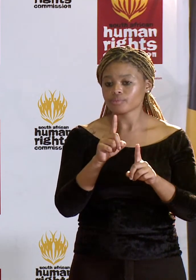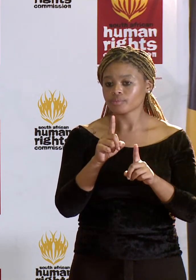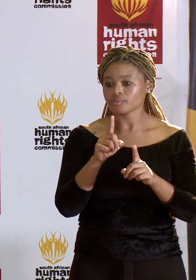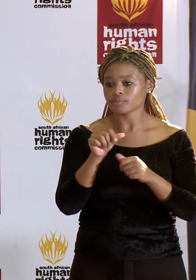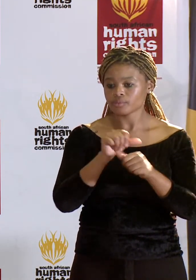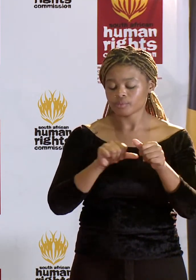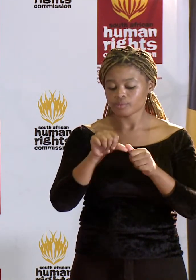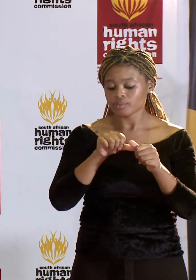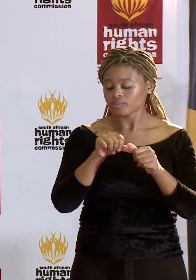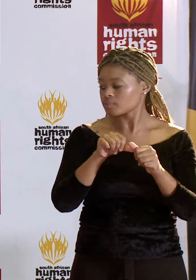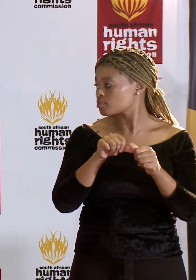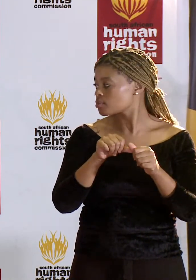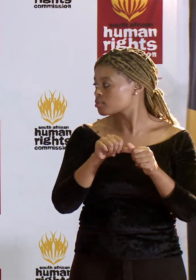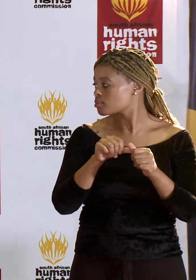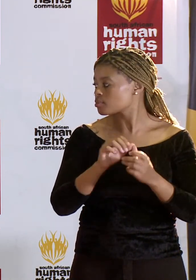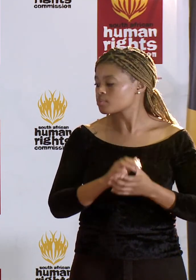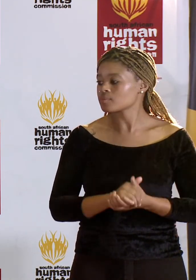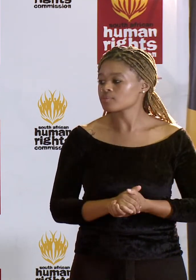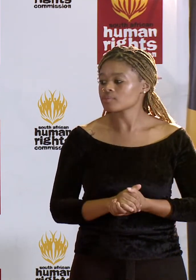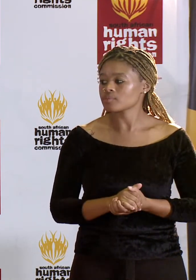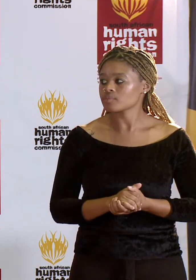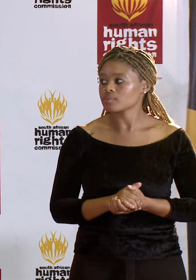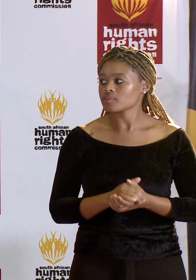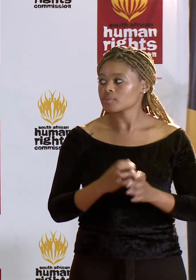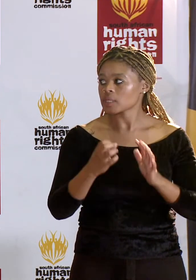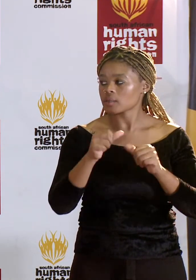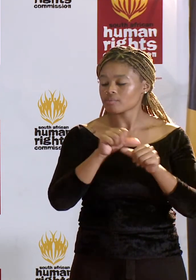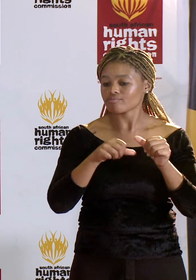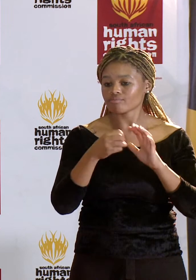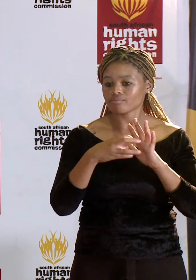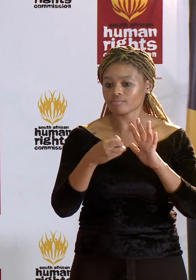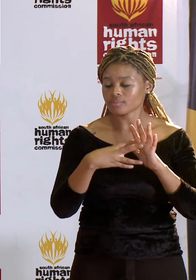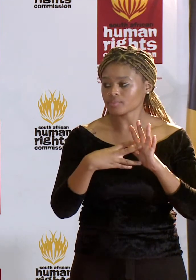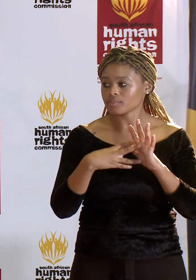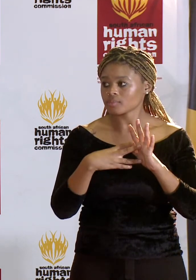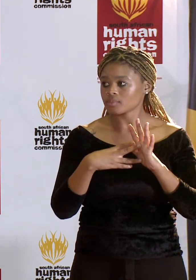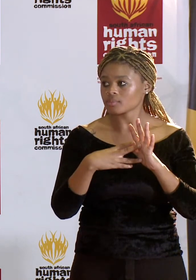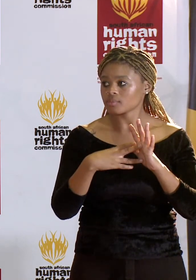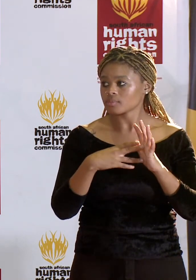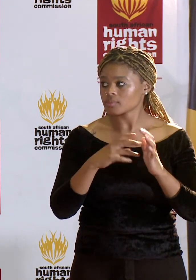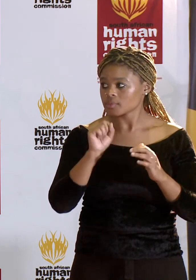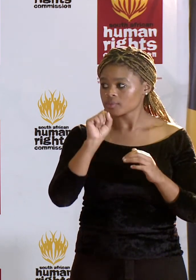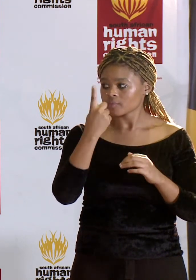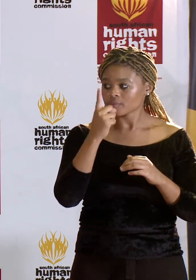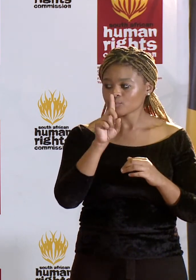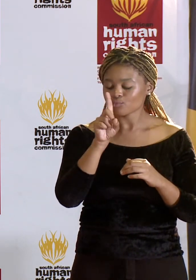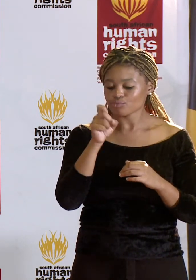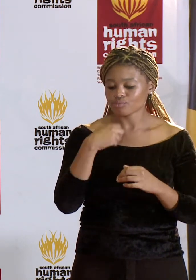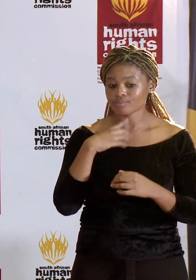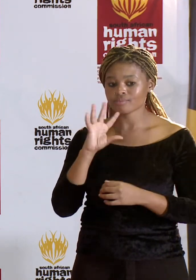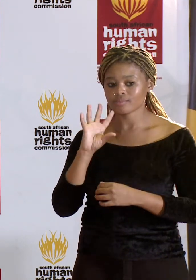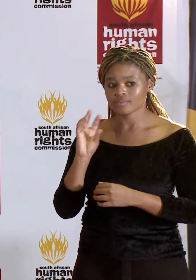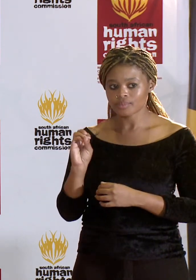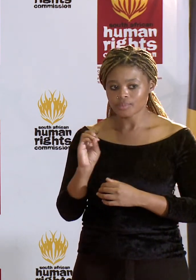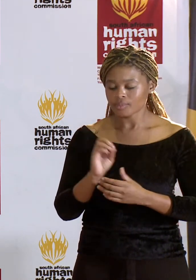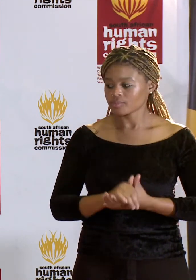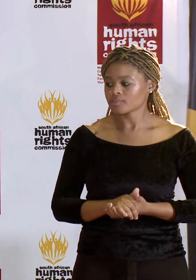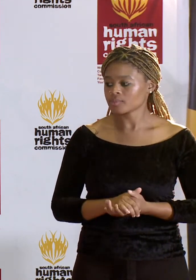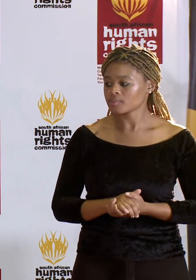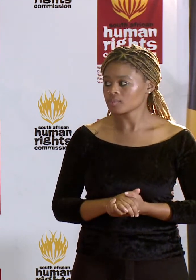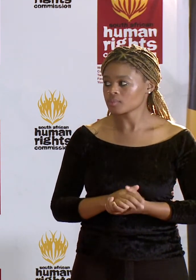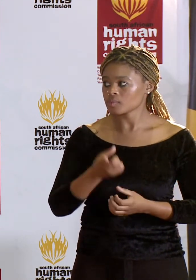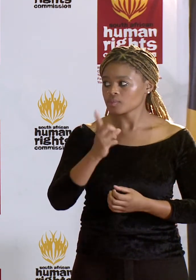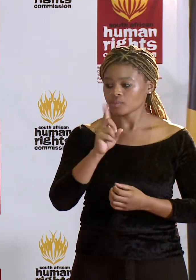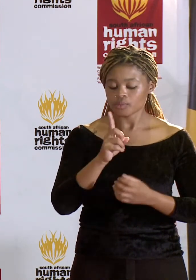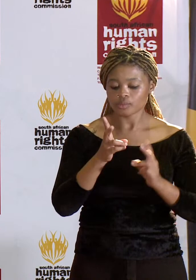to social media and the human rights perspective. So Eileen, the first question I'm going to ask you is, what is the